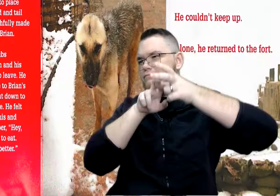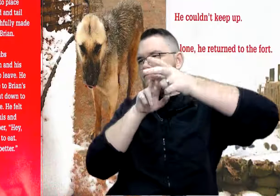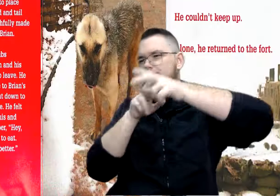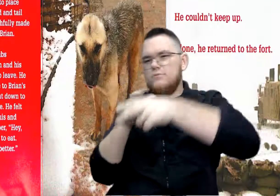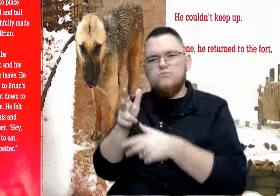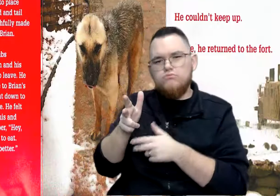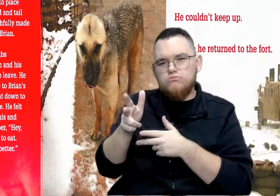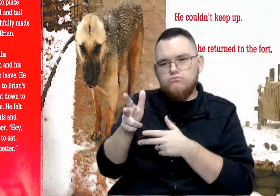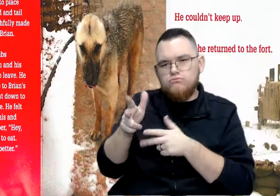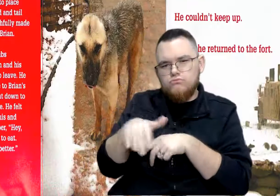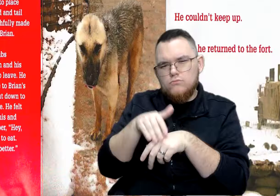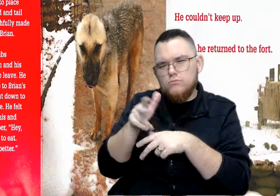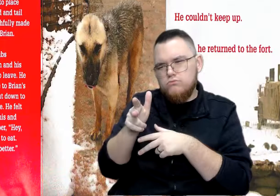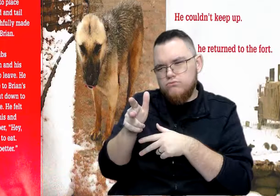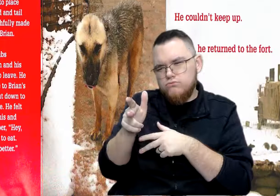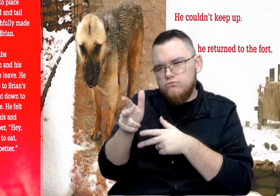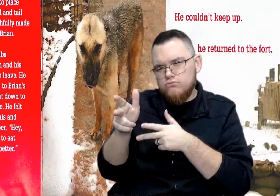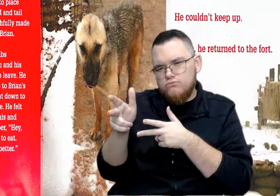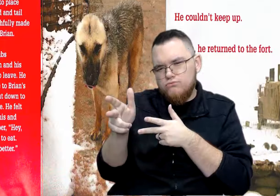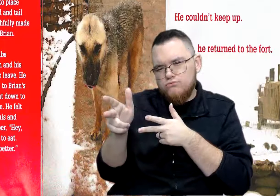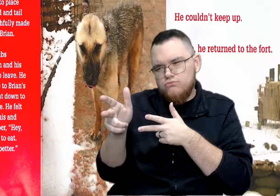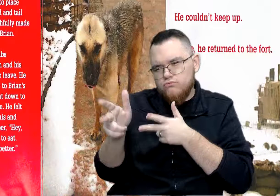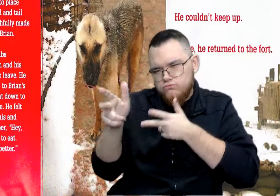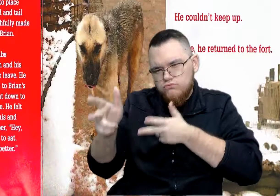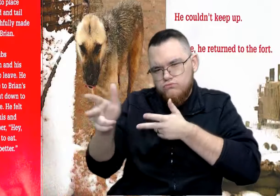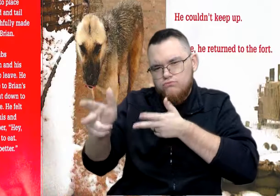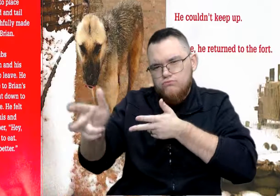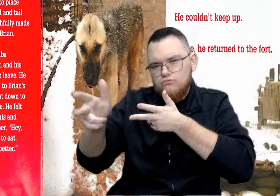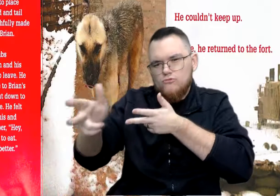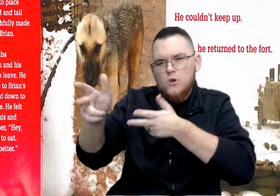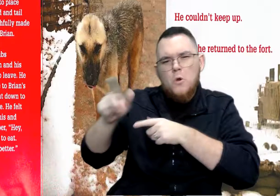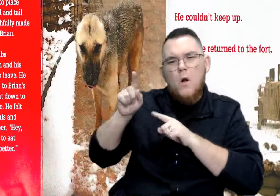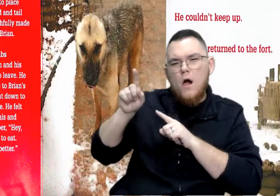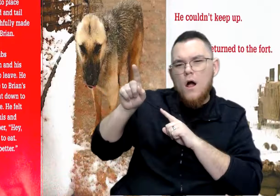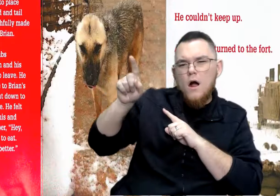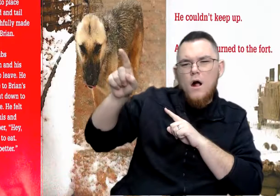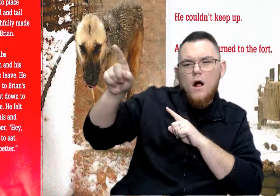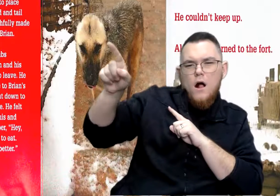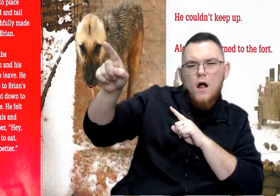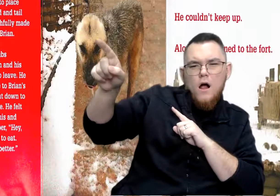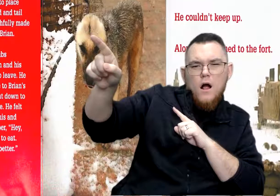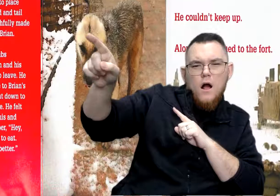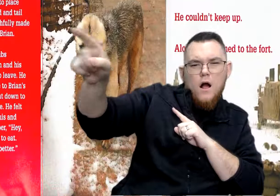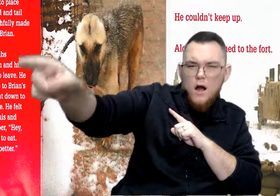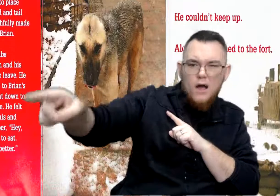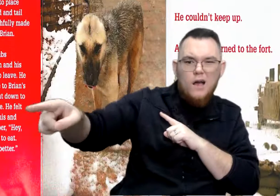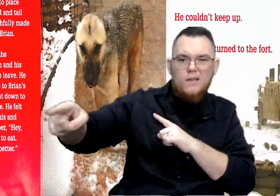first, then picking up speed, heading for the command outpost, far away on the Jordanian